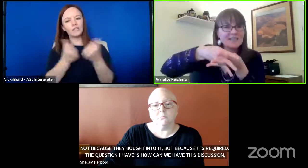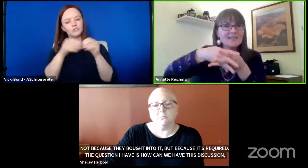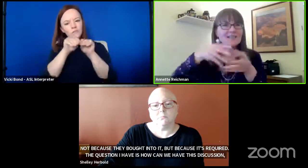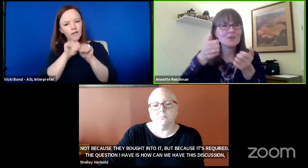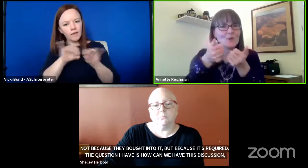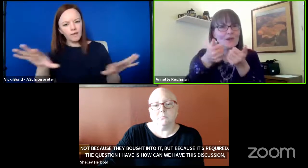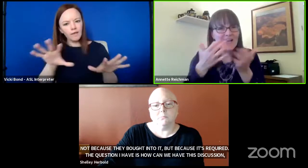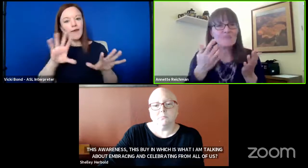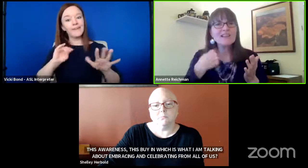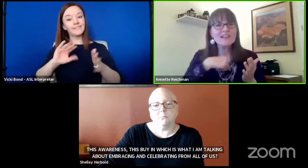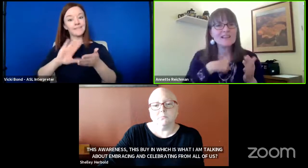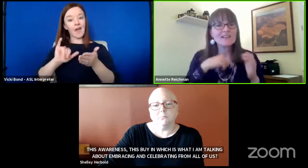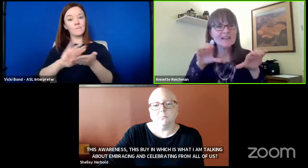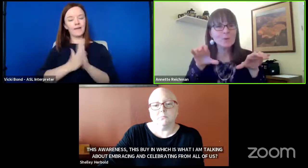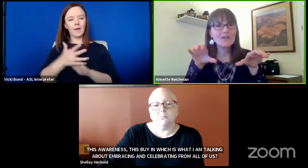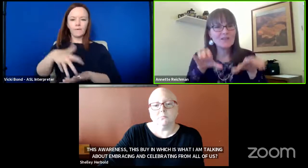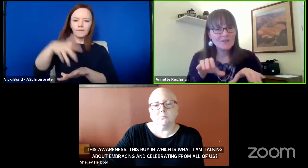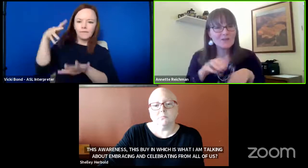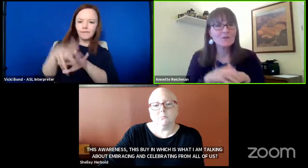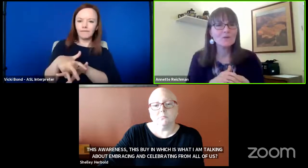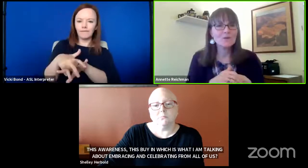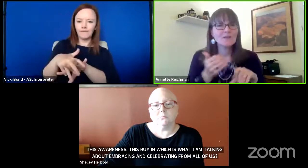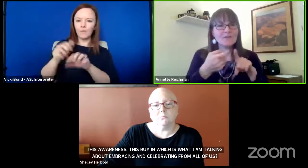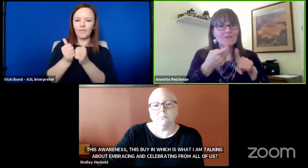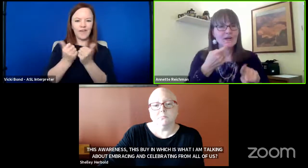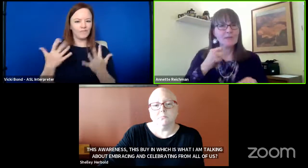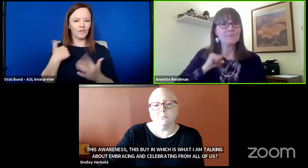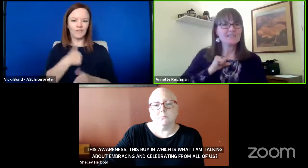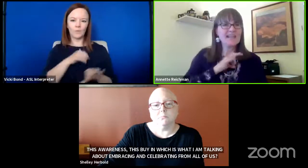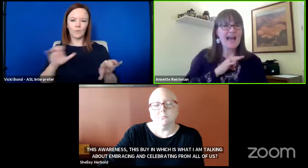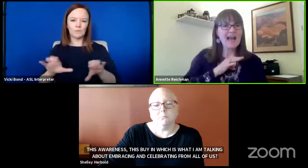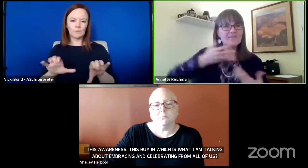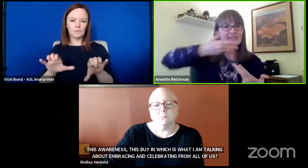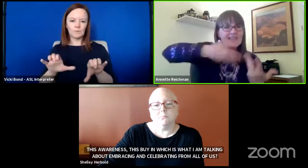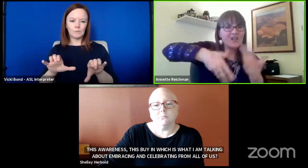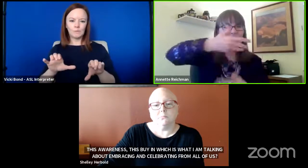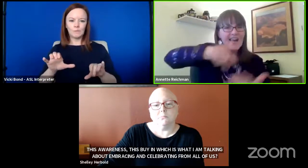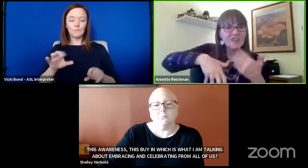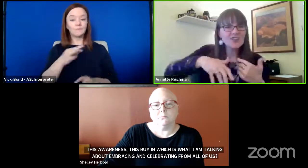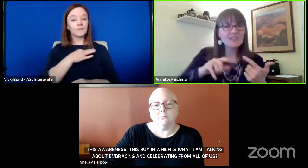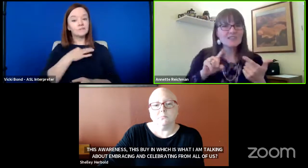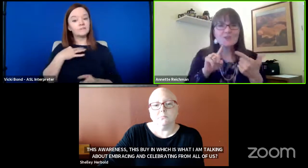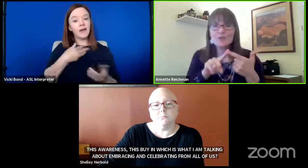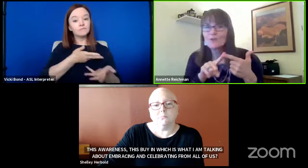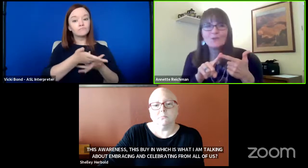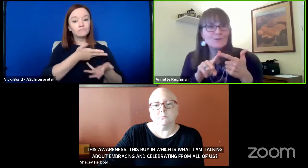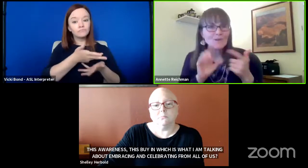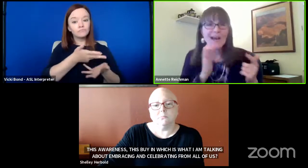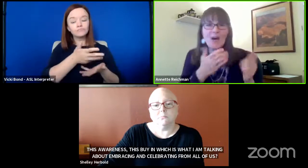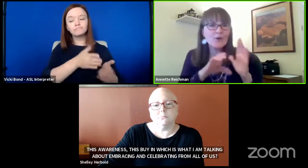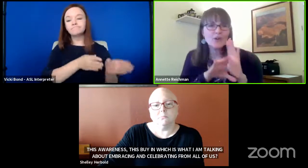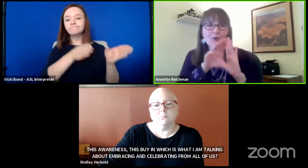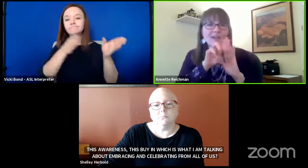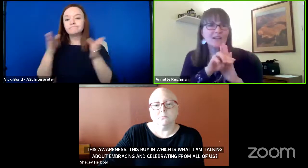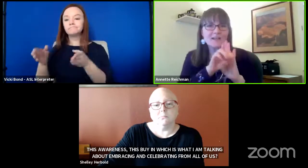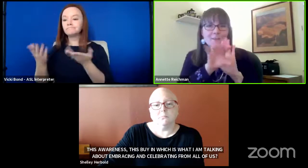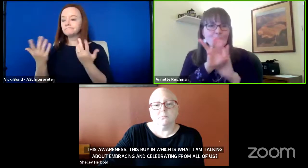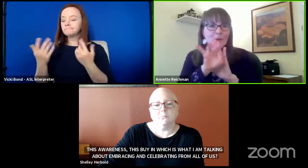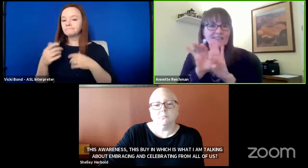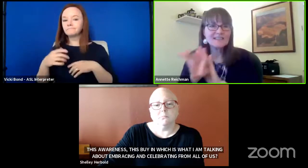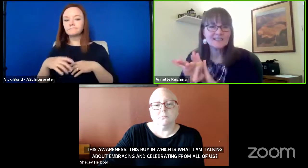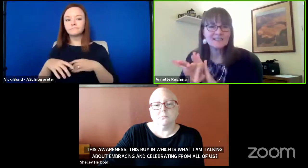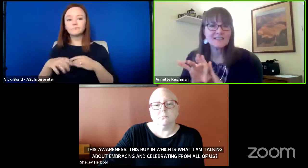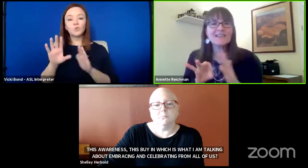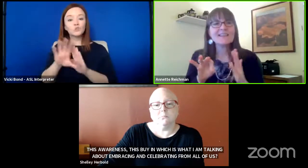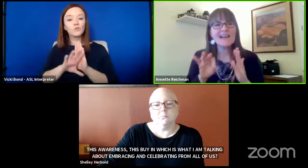it into everything that we do, from staff interaction to our